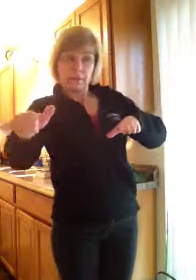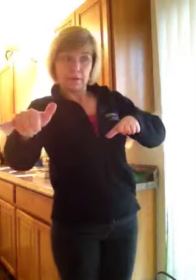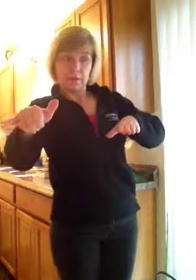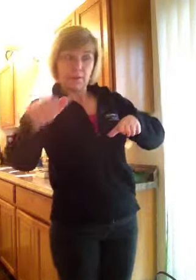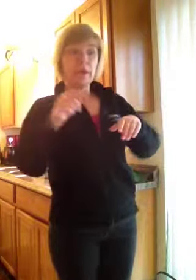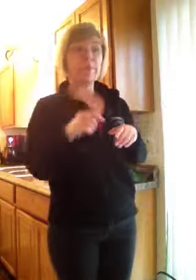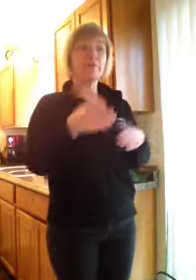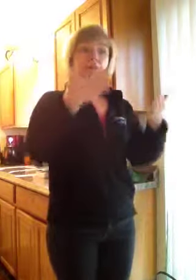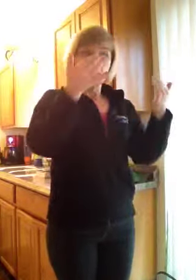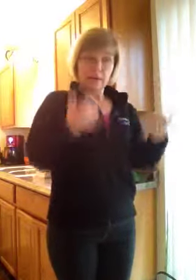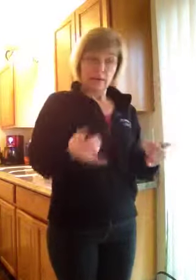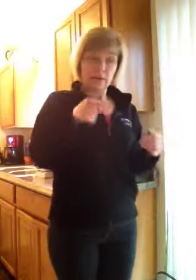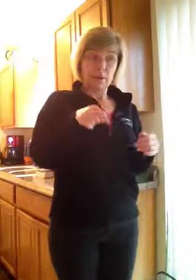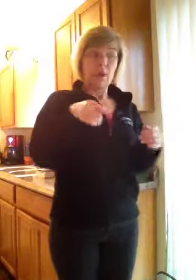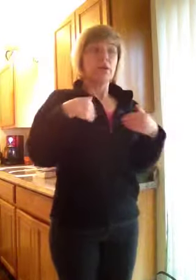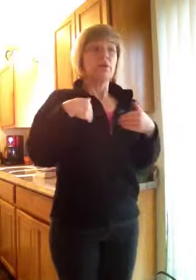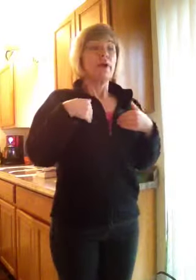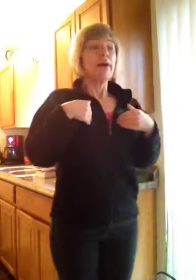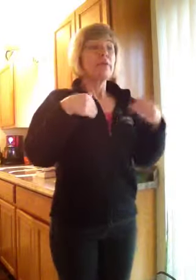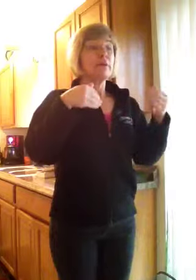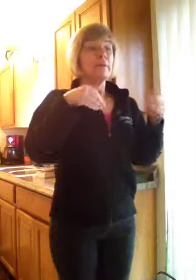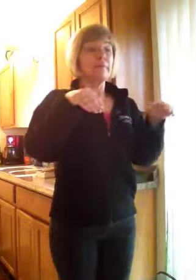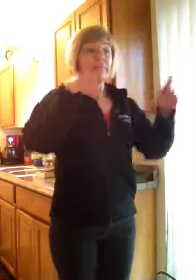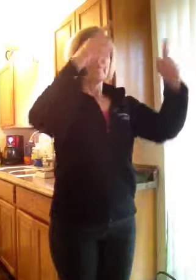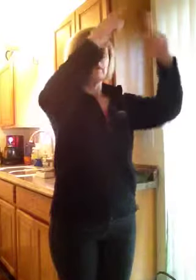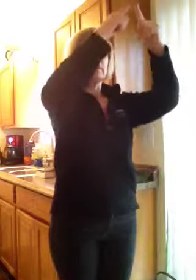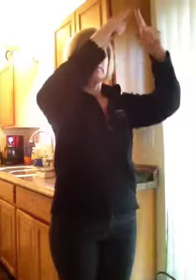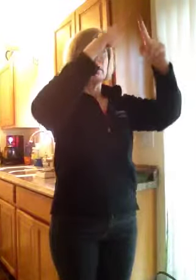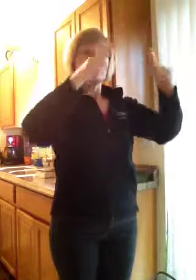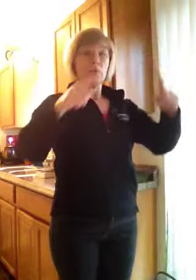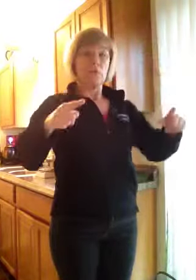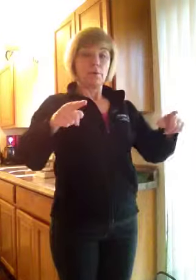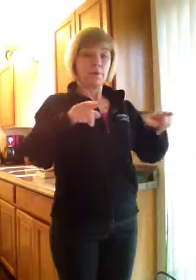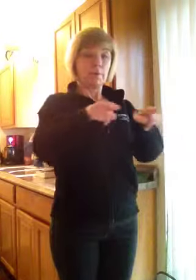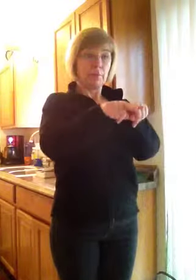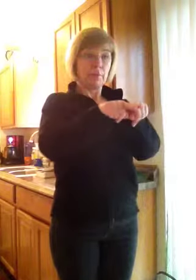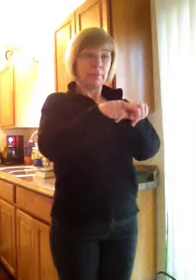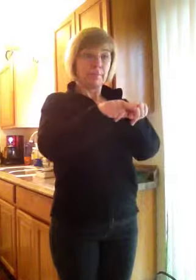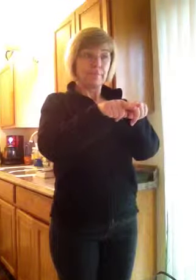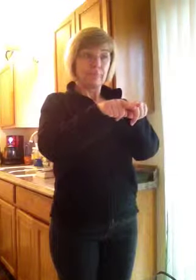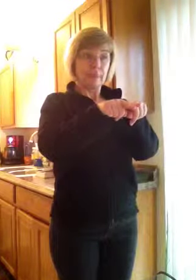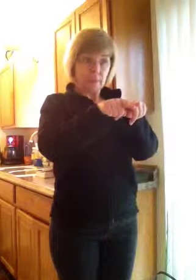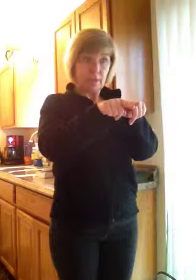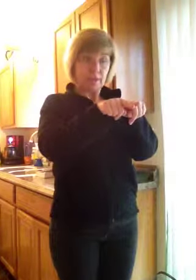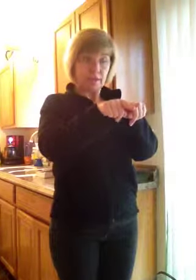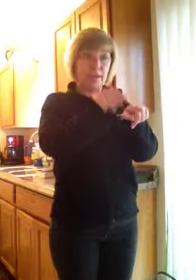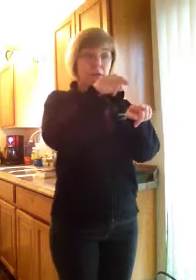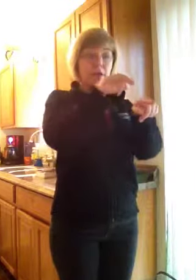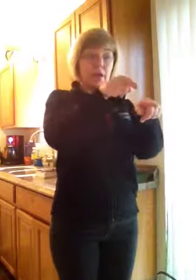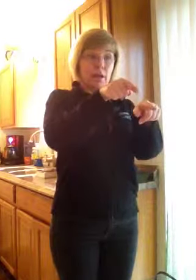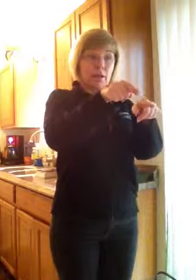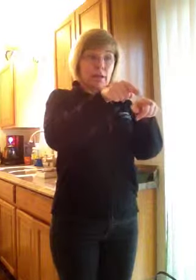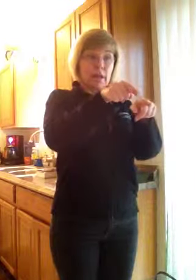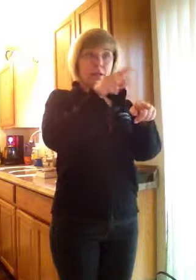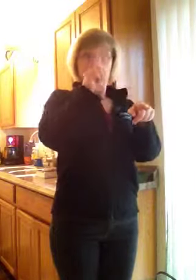this. See what happened? 2 of the triangle sides got stretched by the same amount, but the bottom side remained the